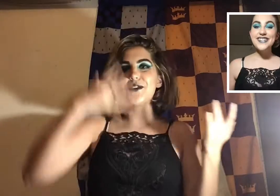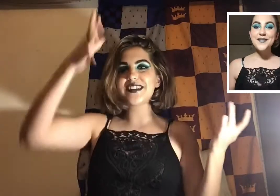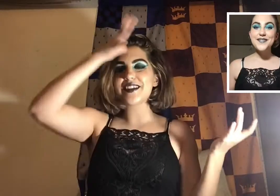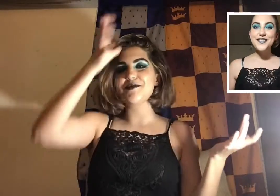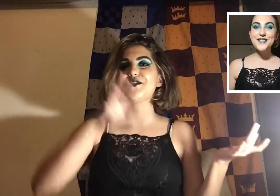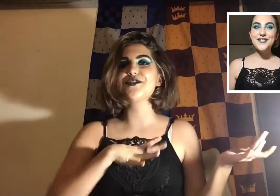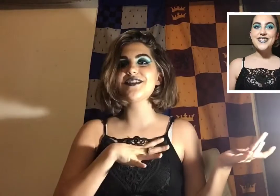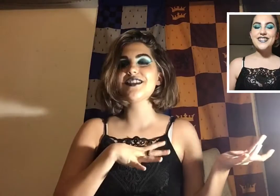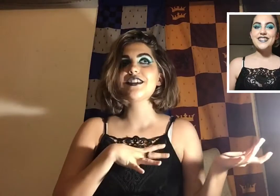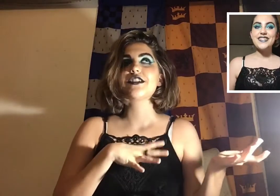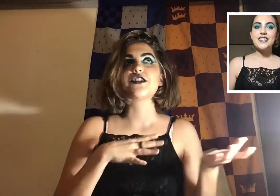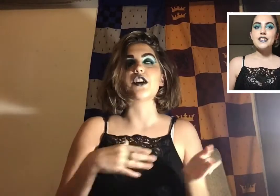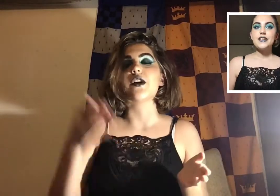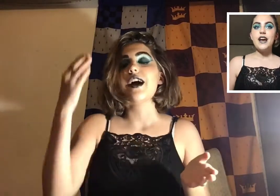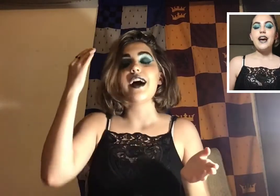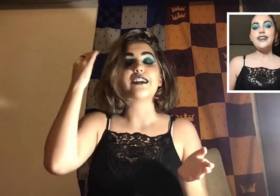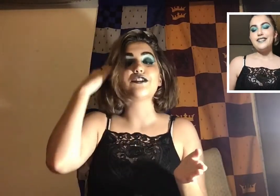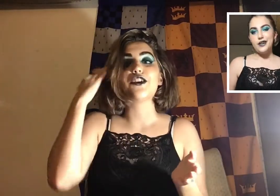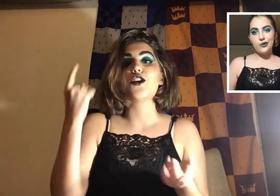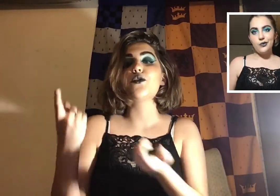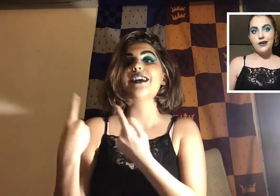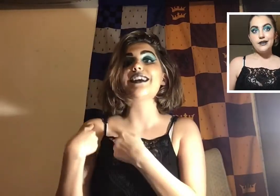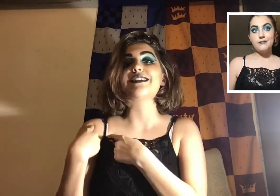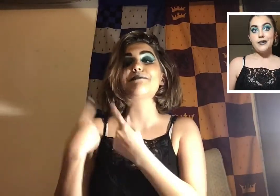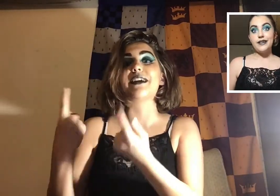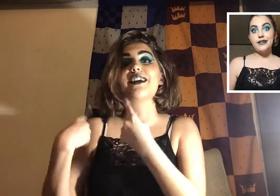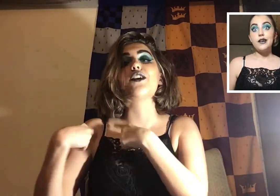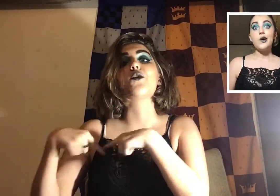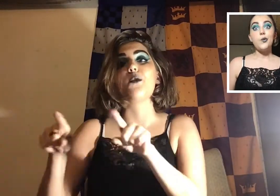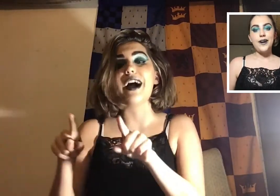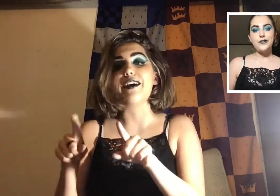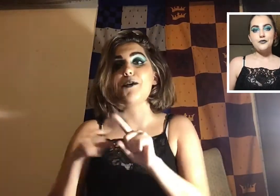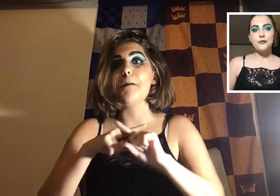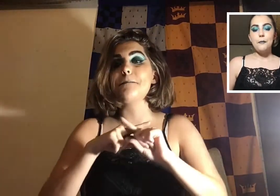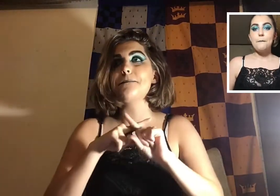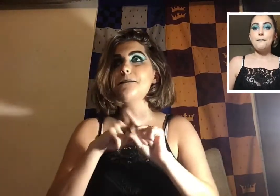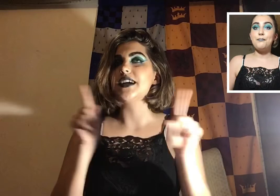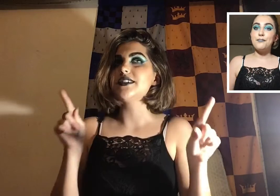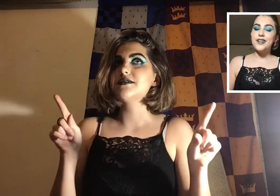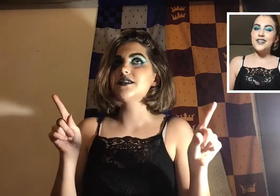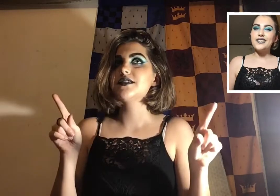What's up, dudes? I know, it's been a while, but